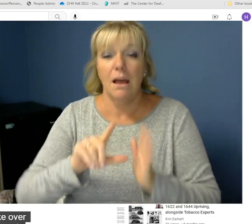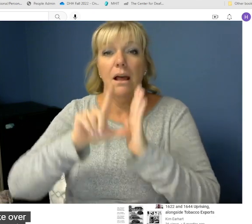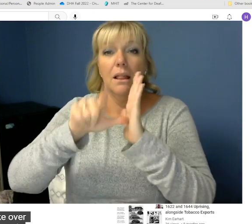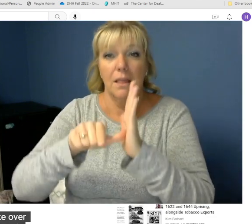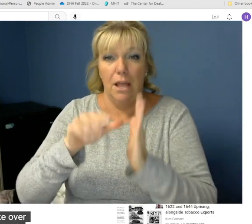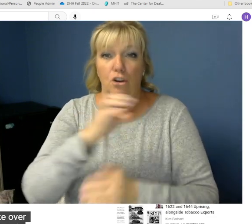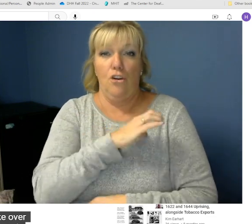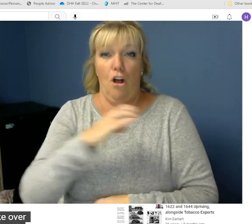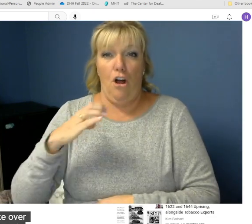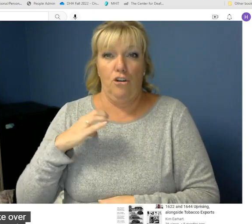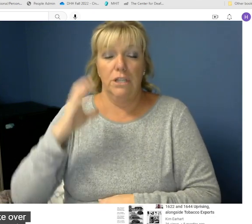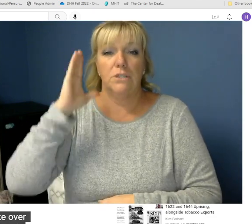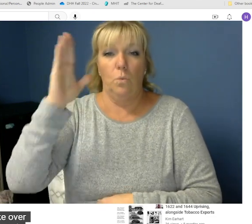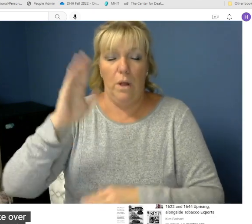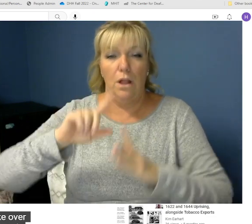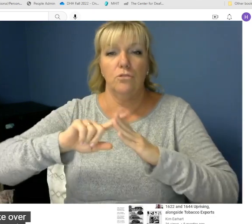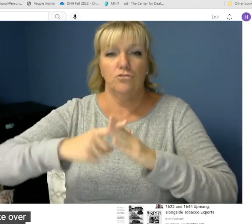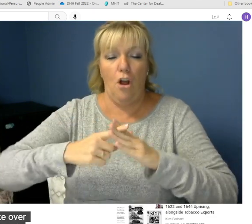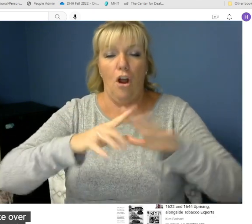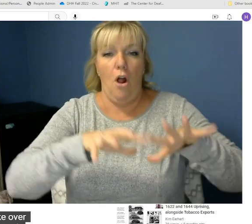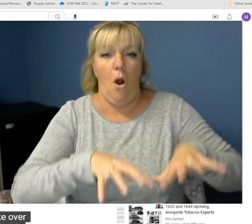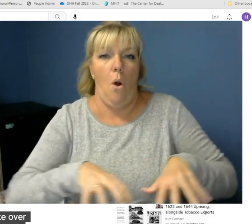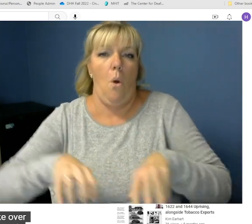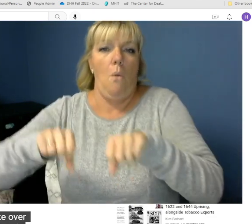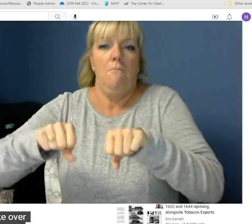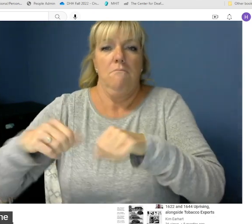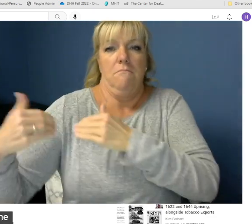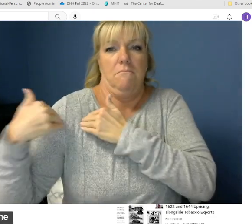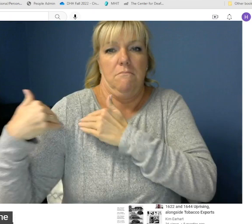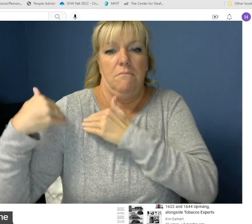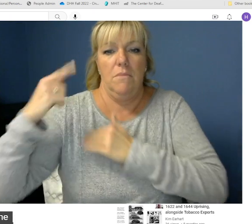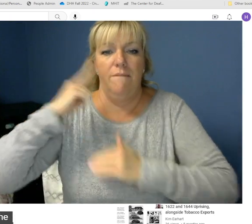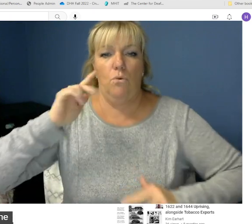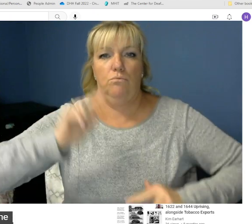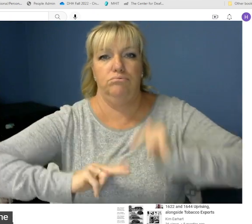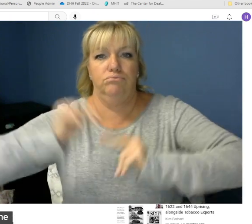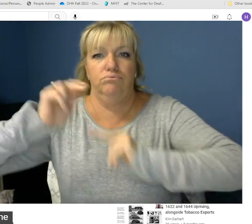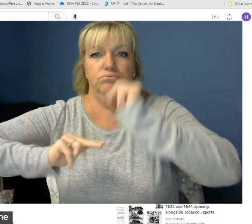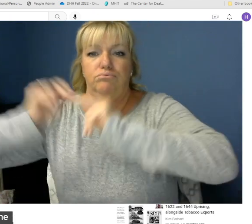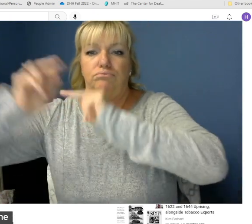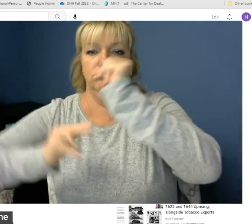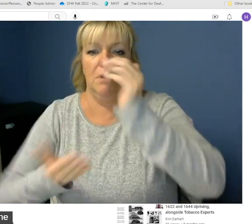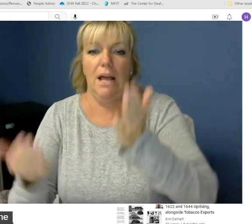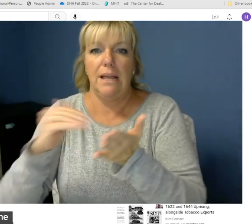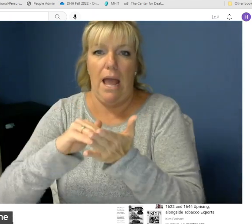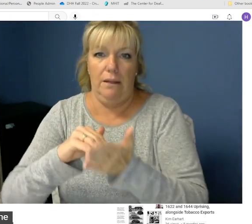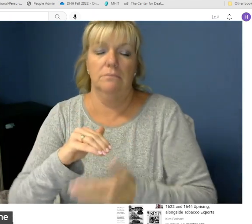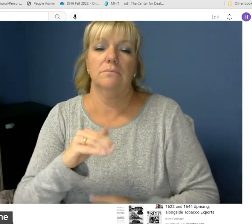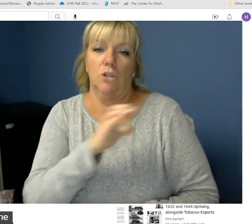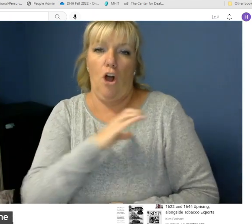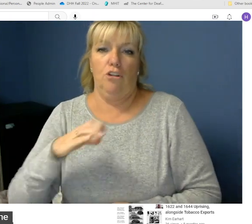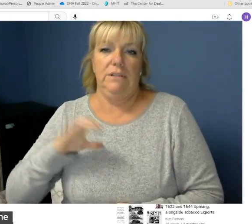begins to slowly take over Reconstruction. So we'll talk about congressional Reconstruction. I've got